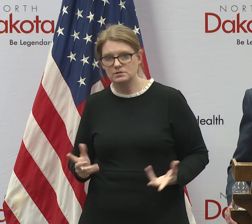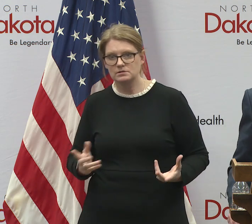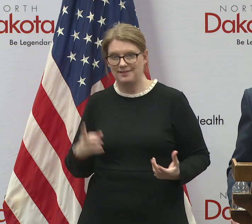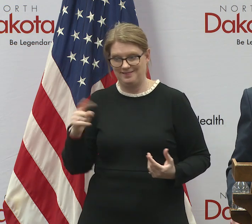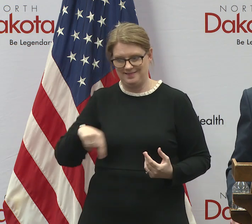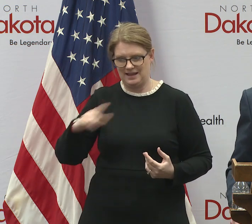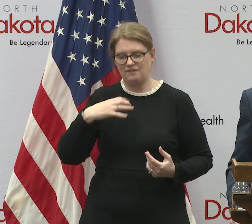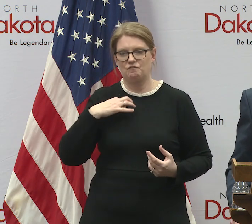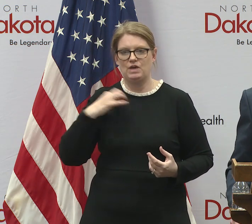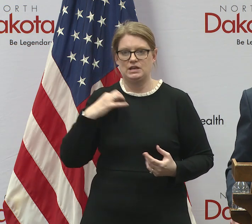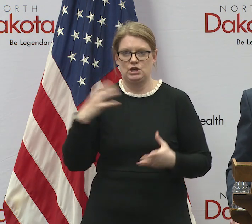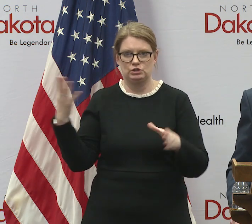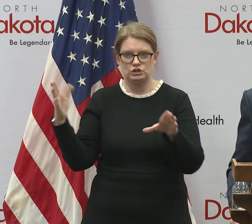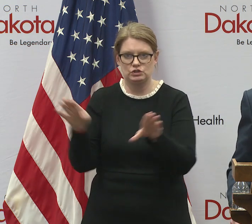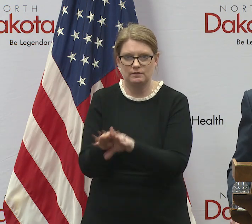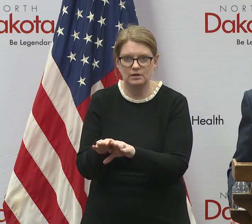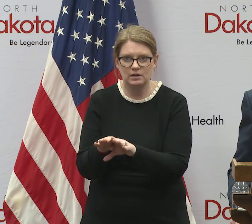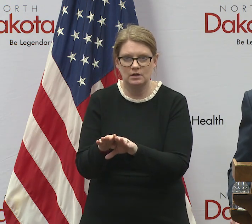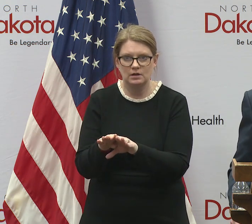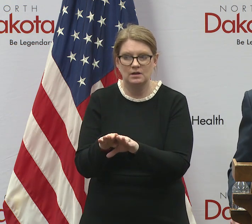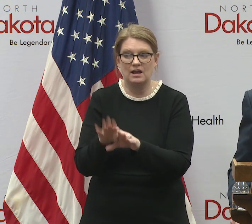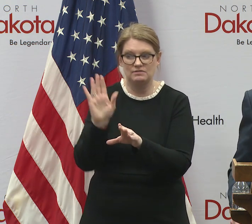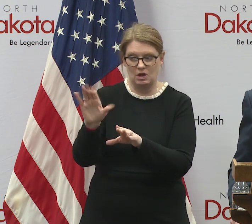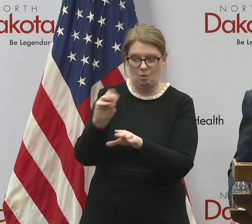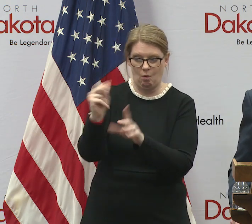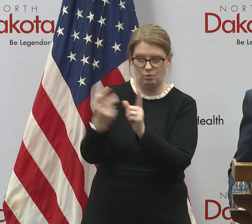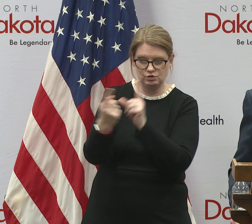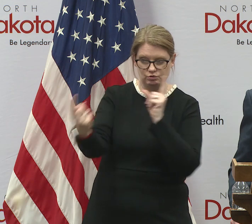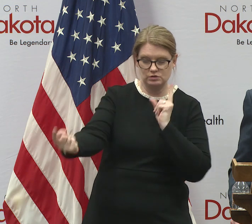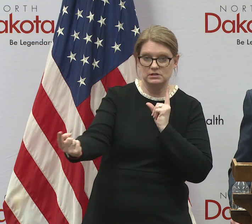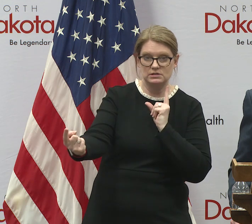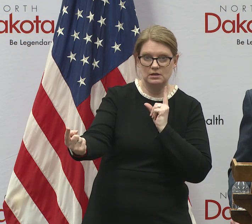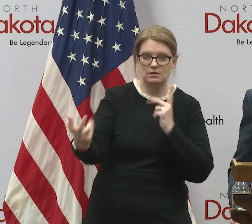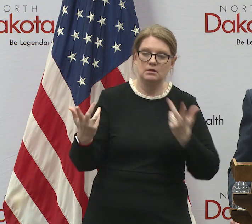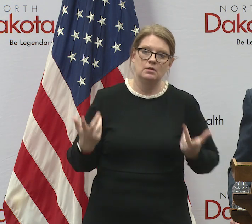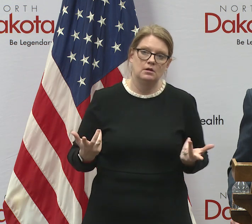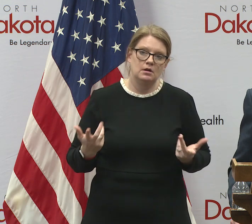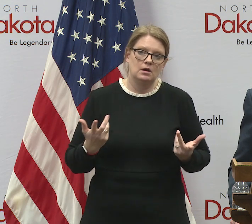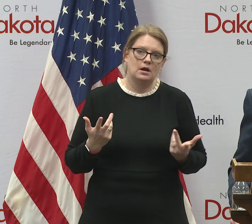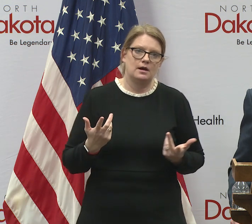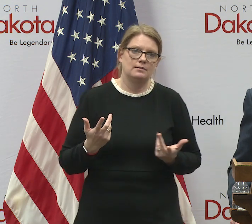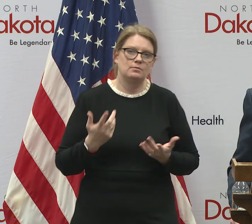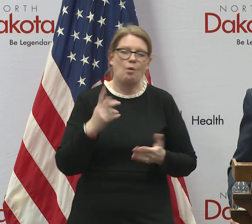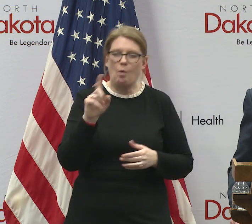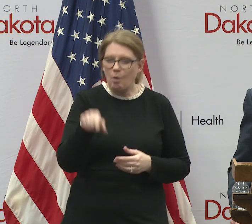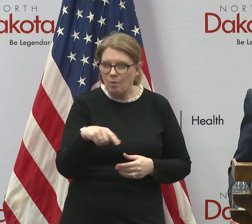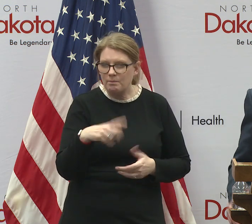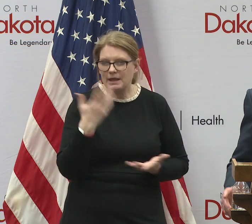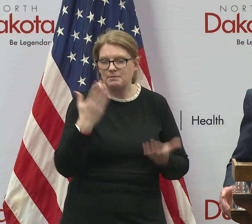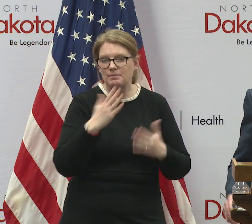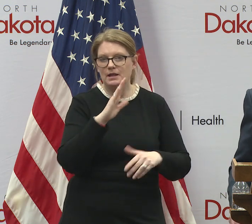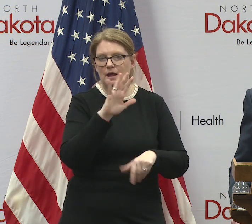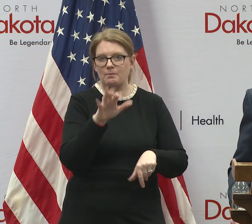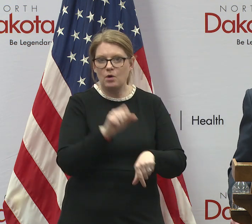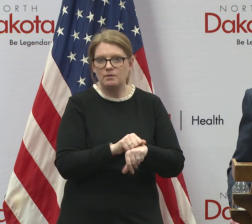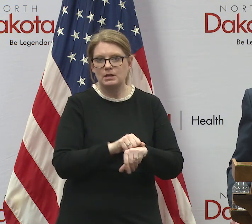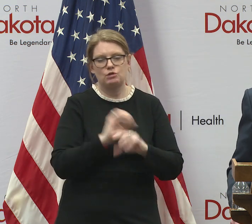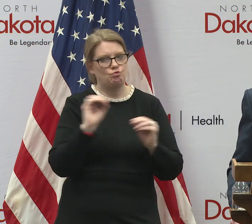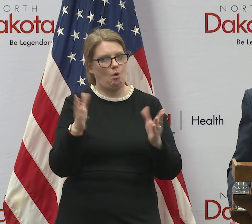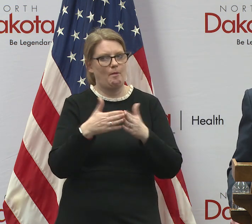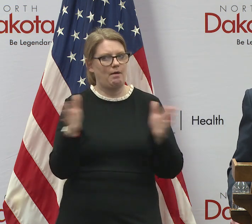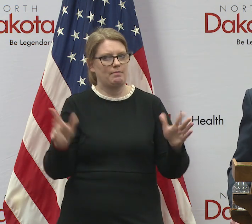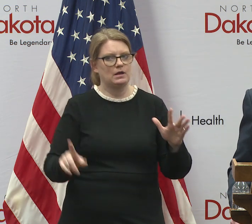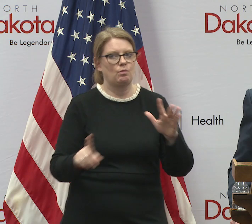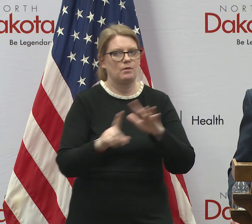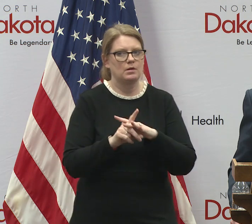shut down as part of their own social distancing strategy, or they can, only, by appointment, no public walking in,